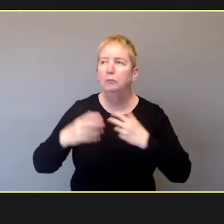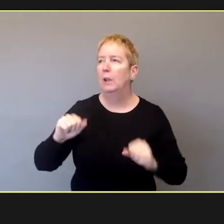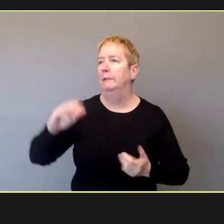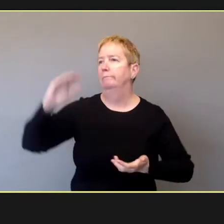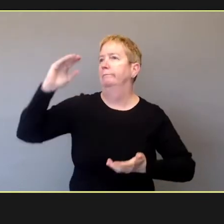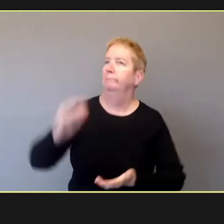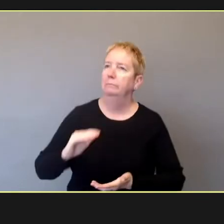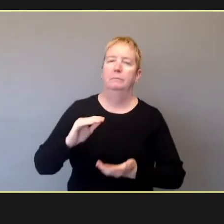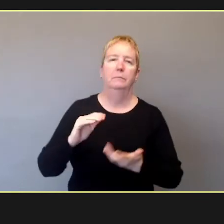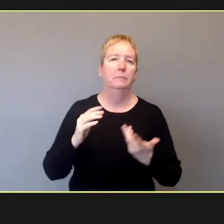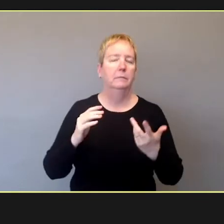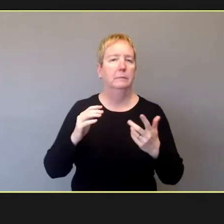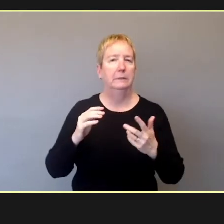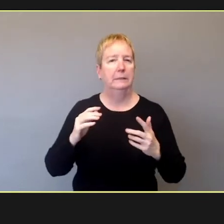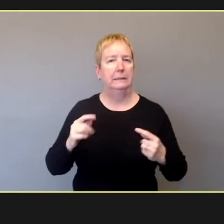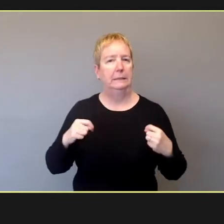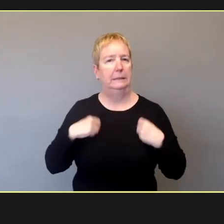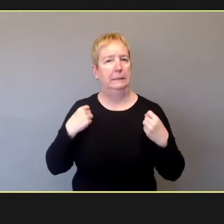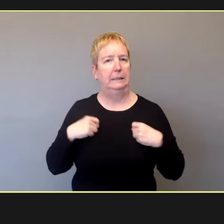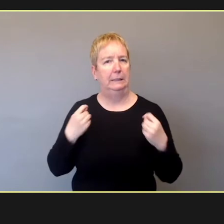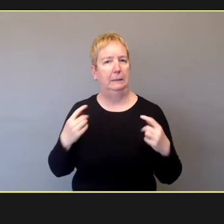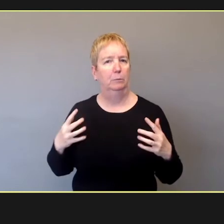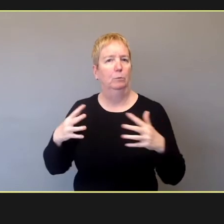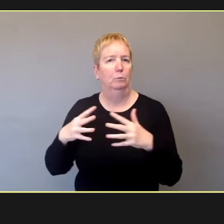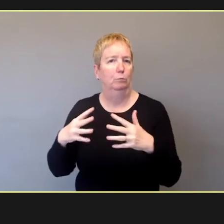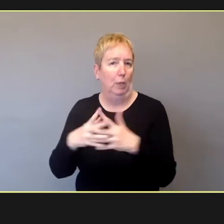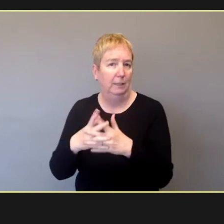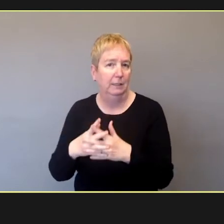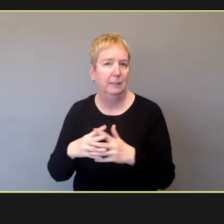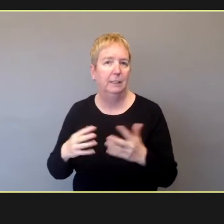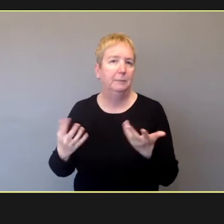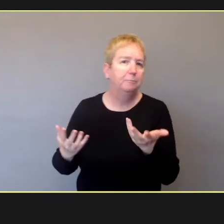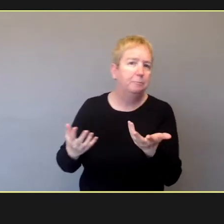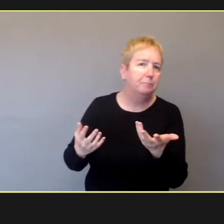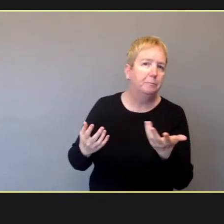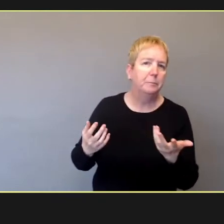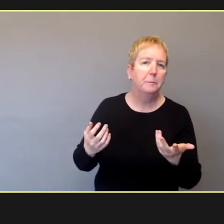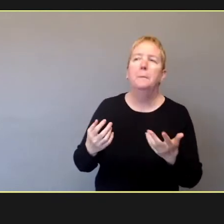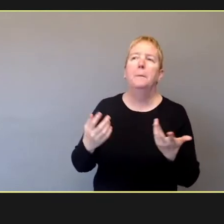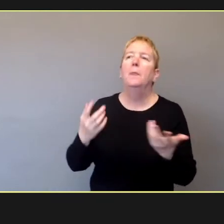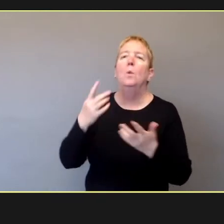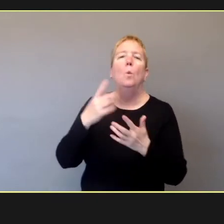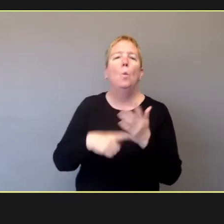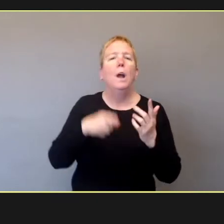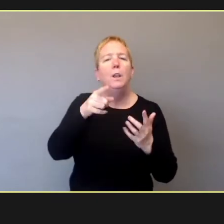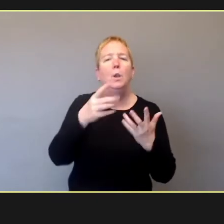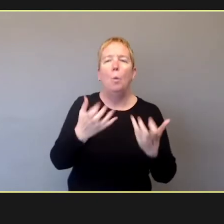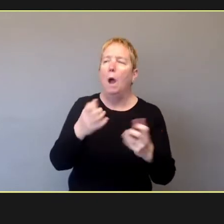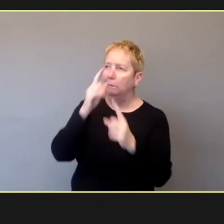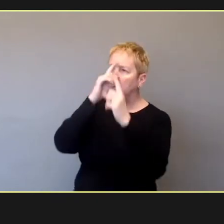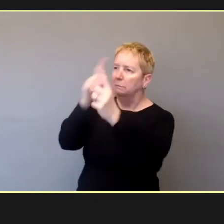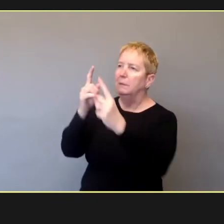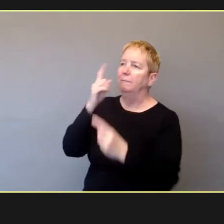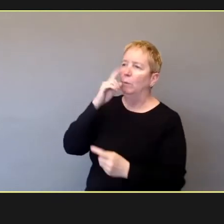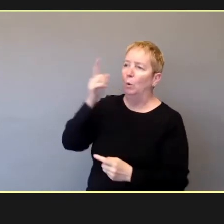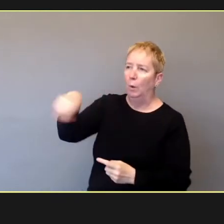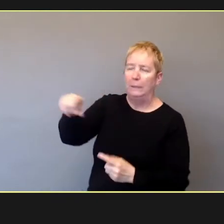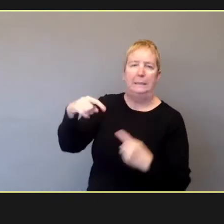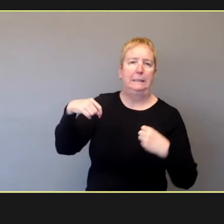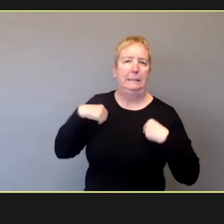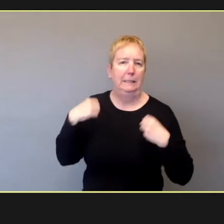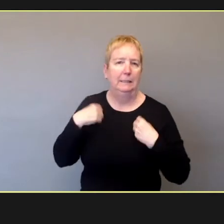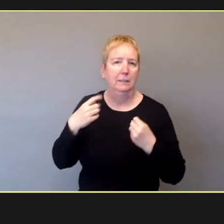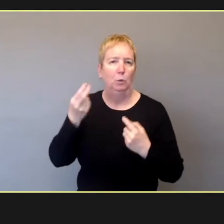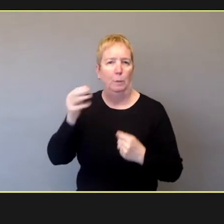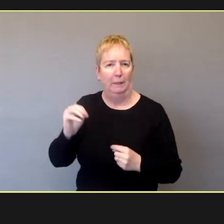or education you would like to, to spread to the teens of New Mexico? And those are my questions.